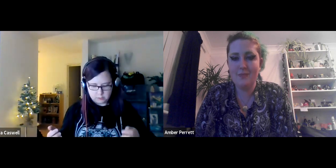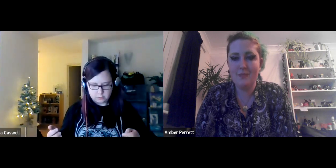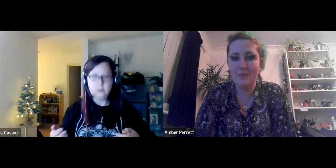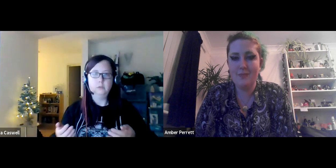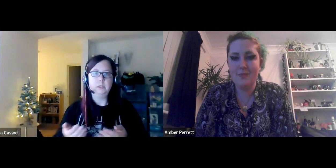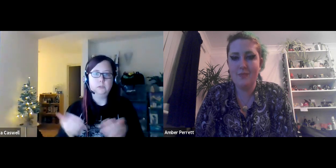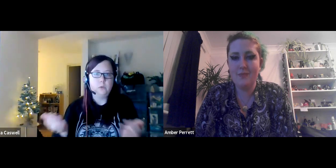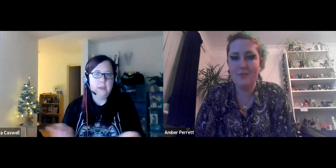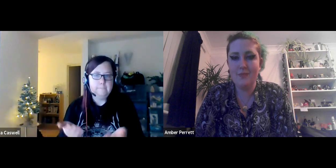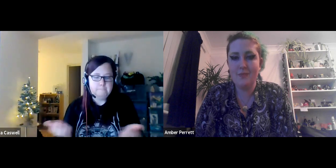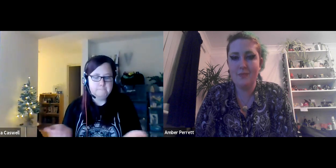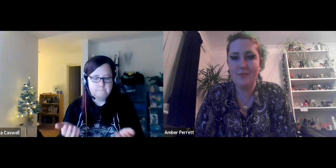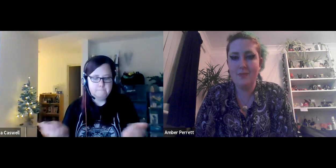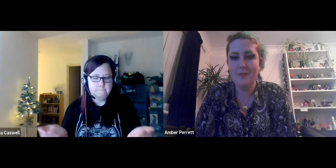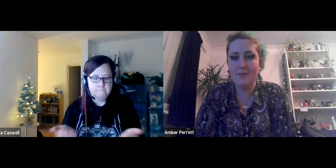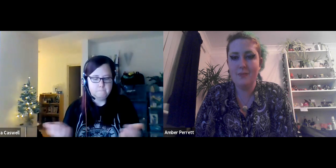And we did where.